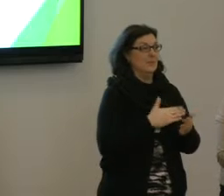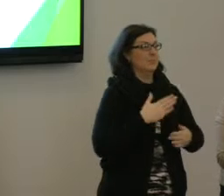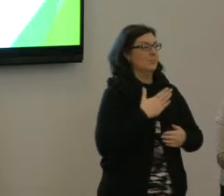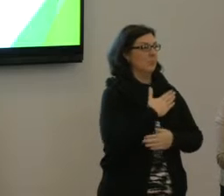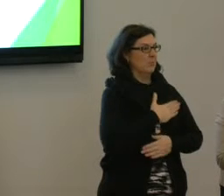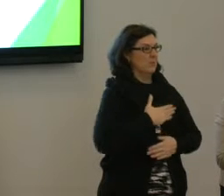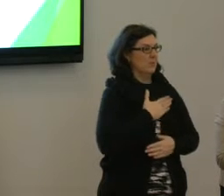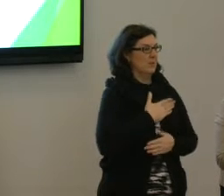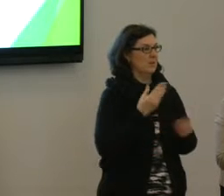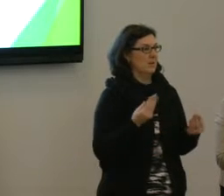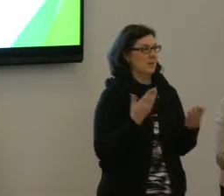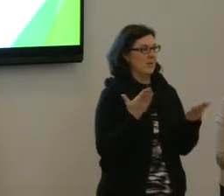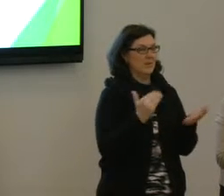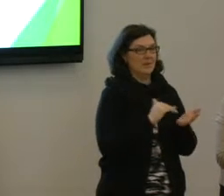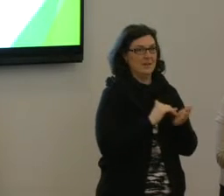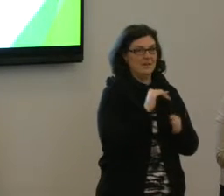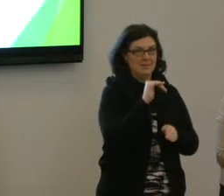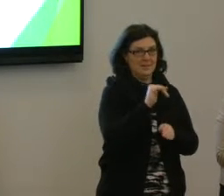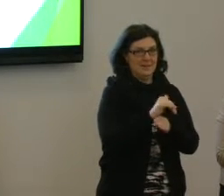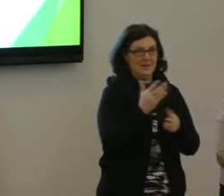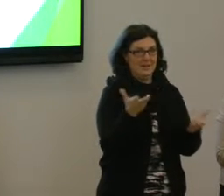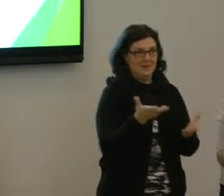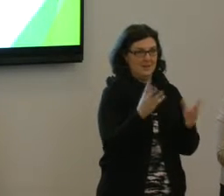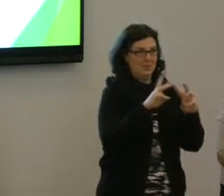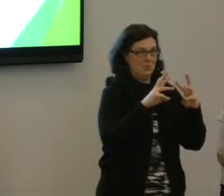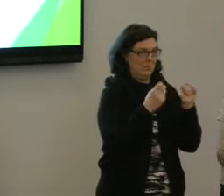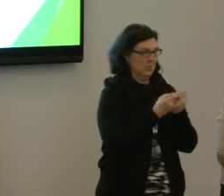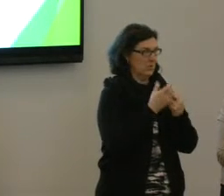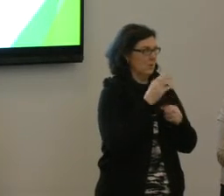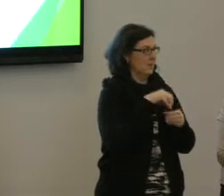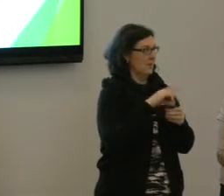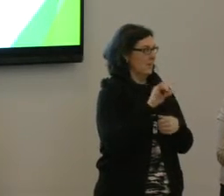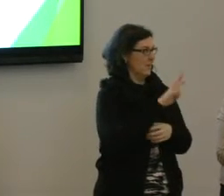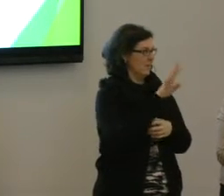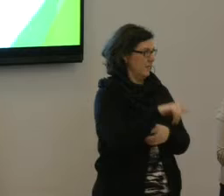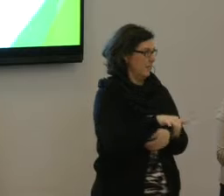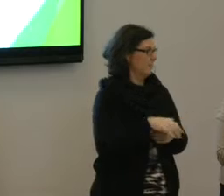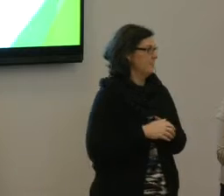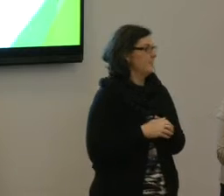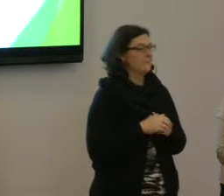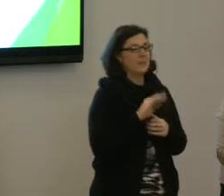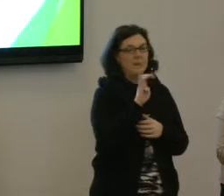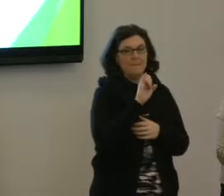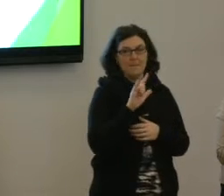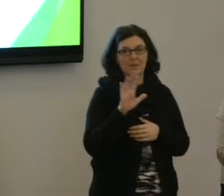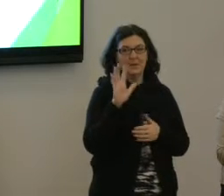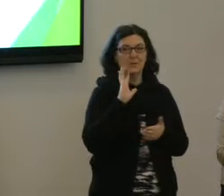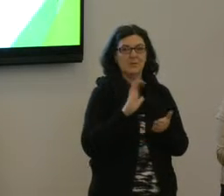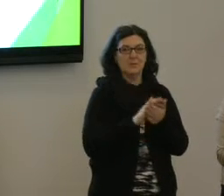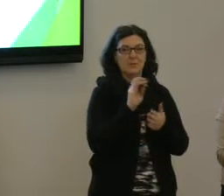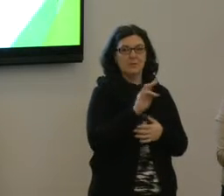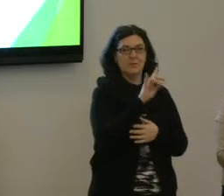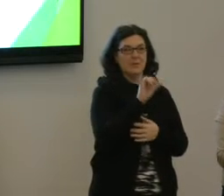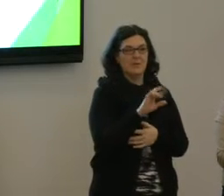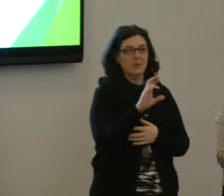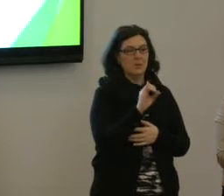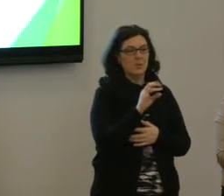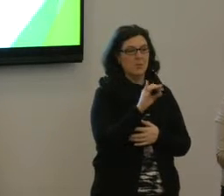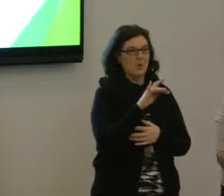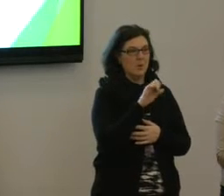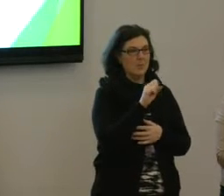at a discounted price tonight and tomorrow at the workshop in the lobby. Bill and his wife, Beverly Roberts